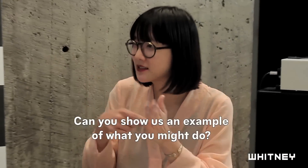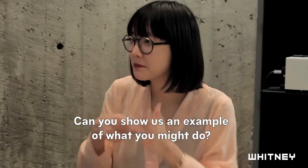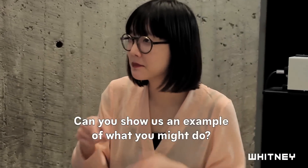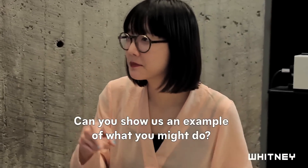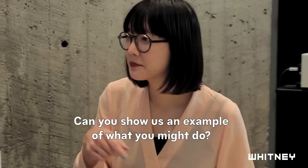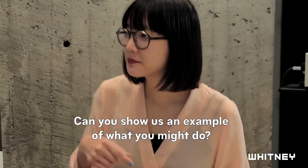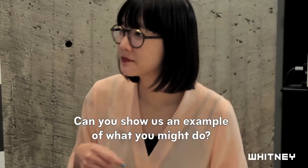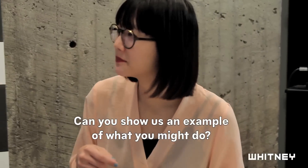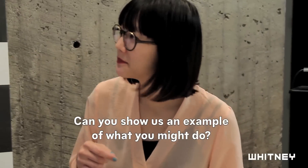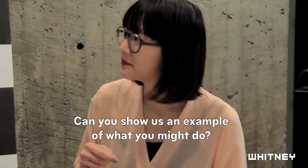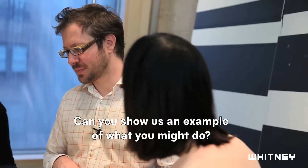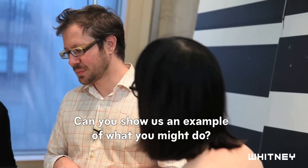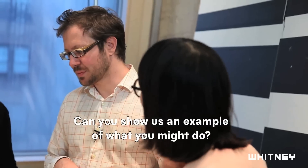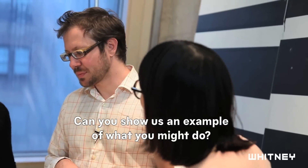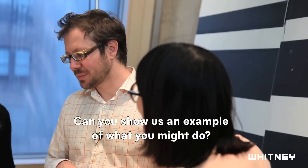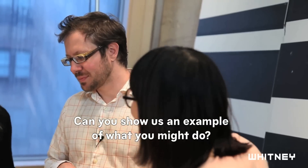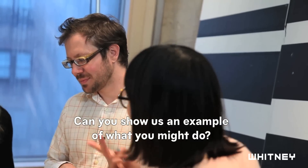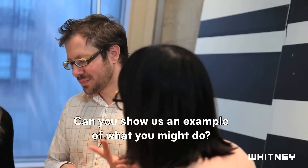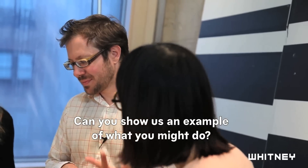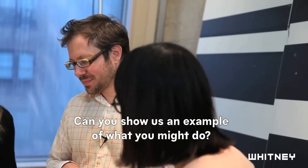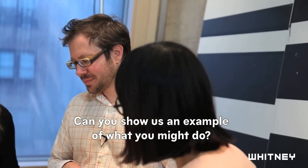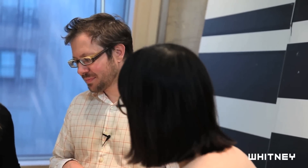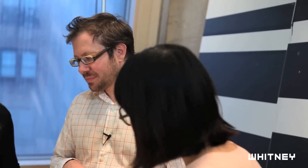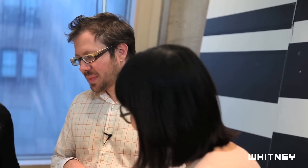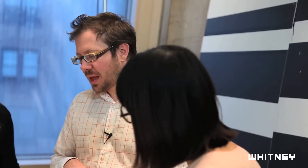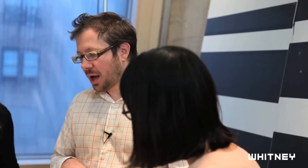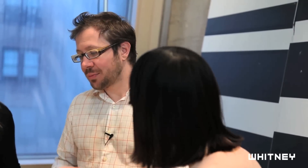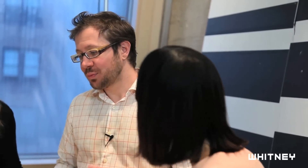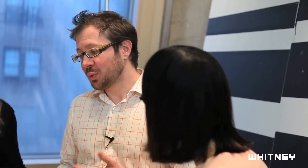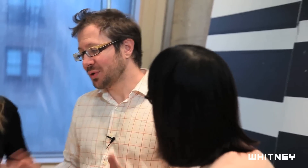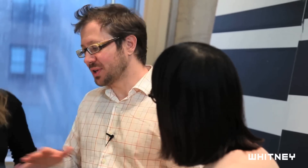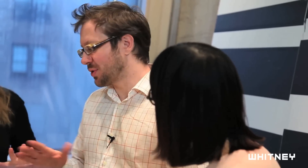Can you show us an example of what you might do?